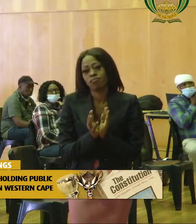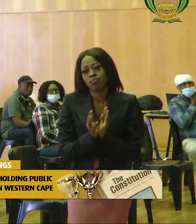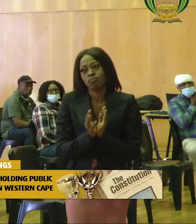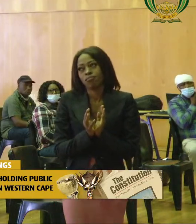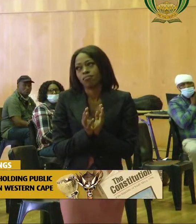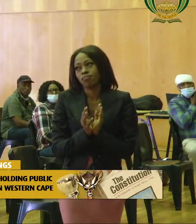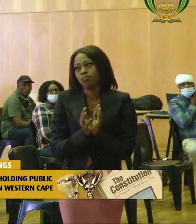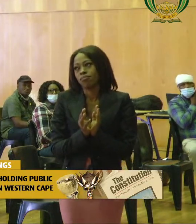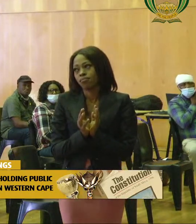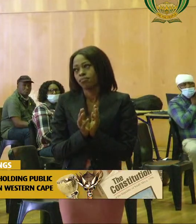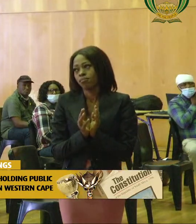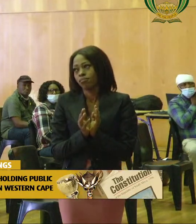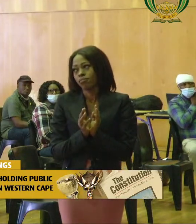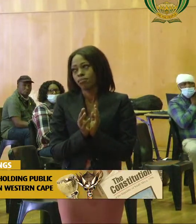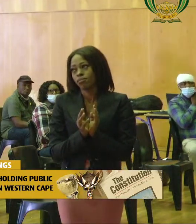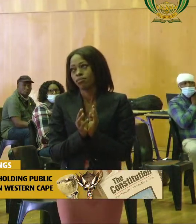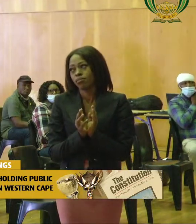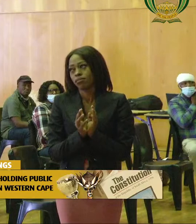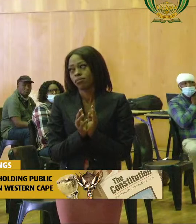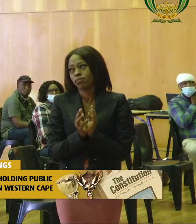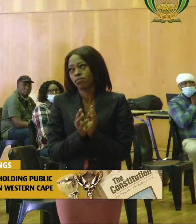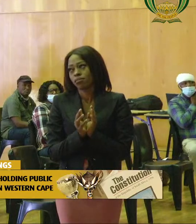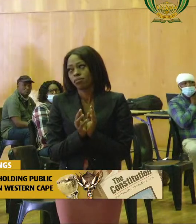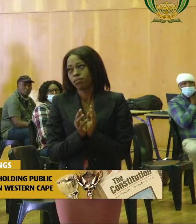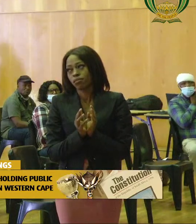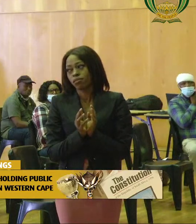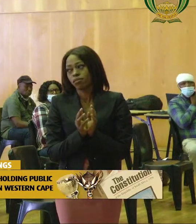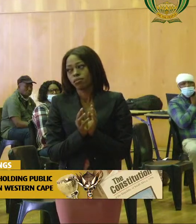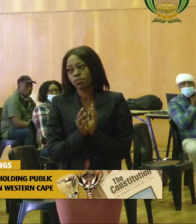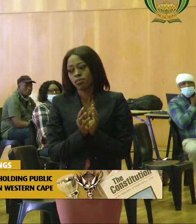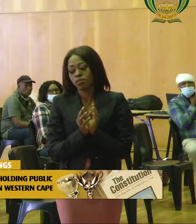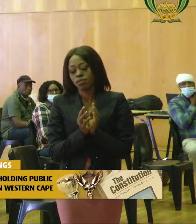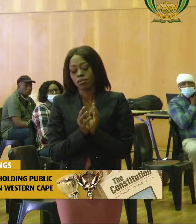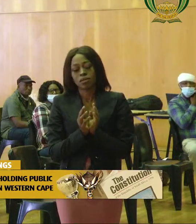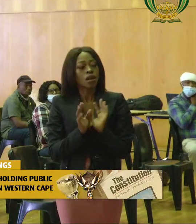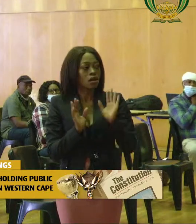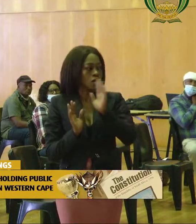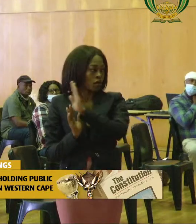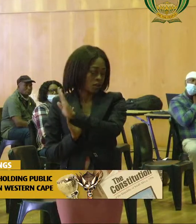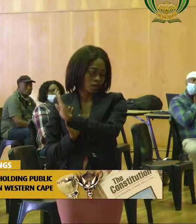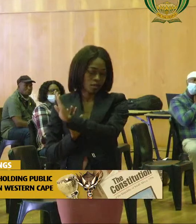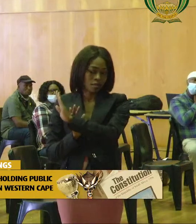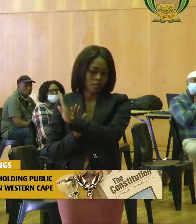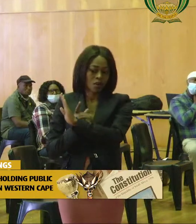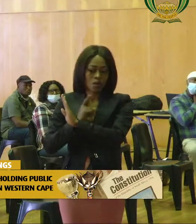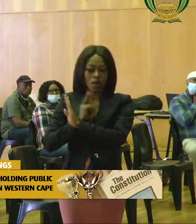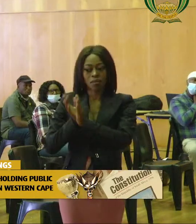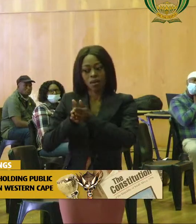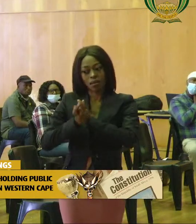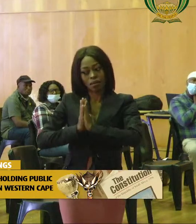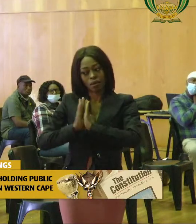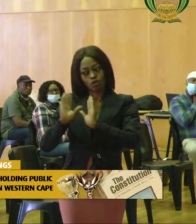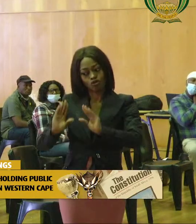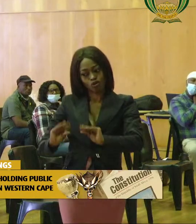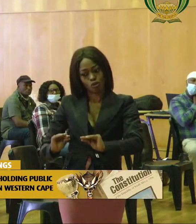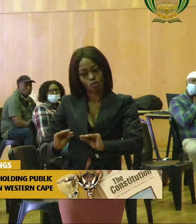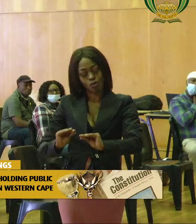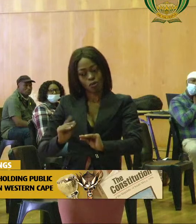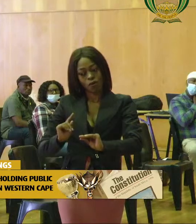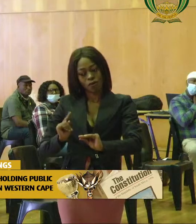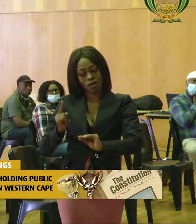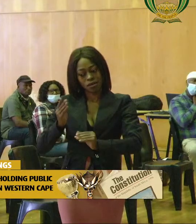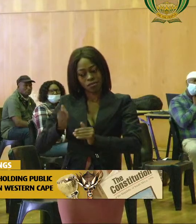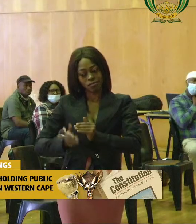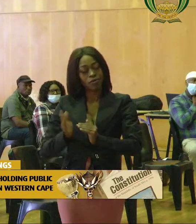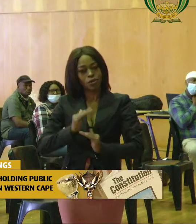By those words, let me say I support. Let me finish because I requested you to stop. You are